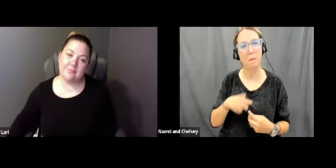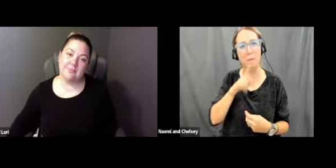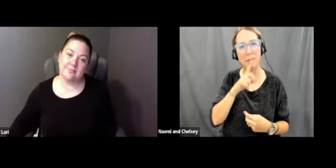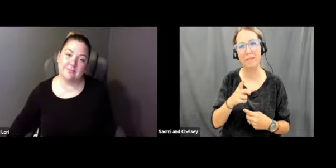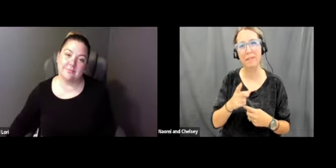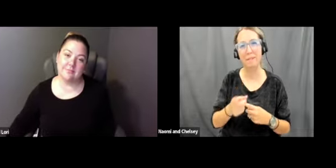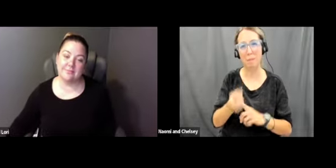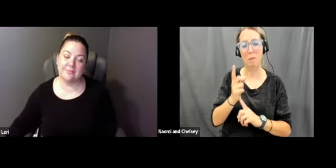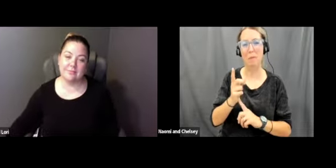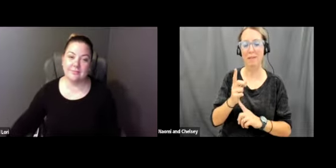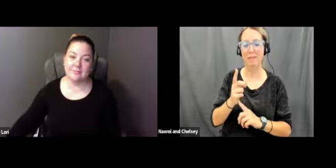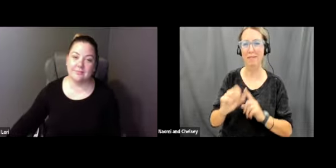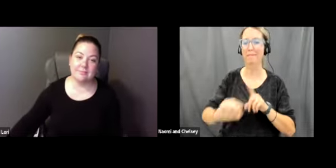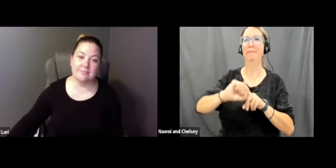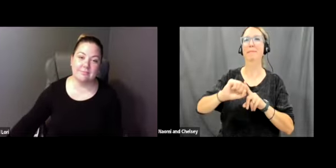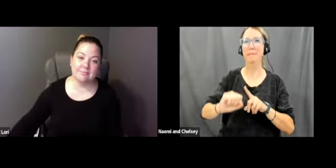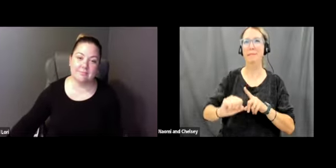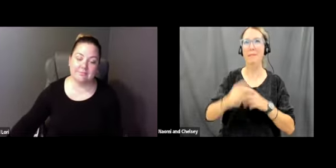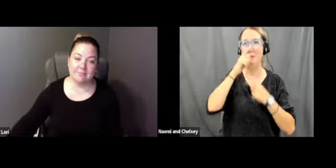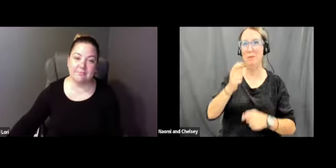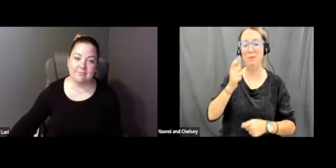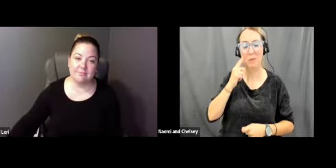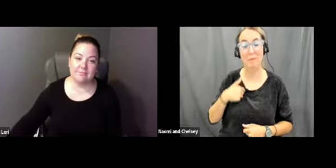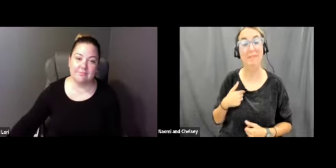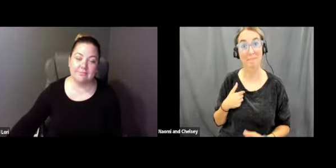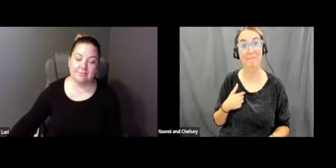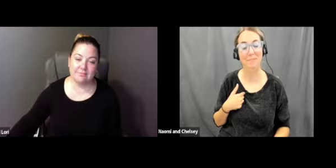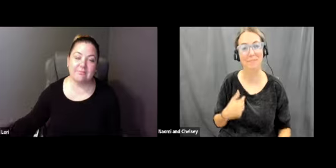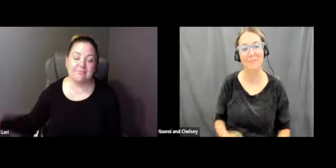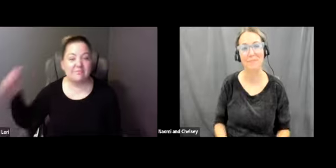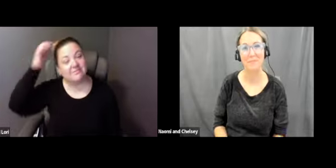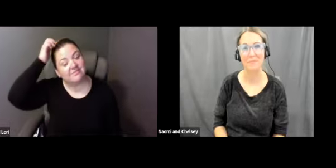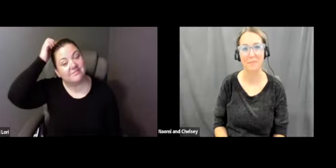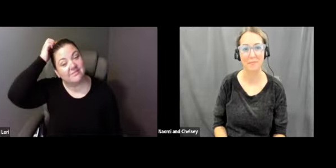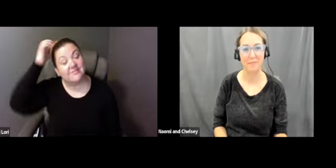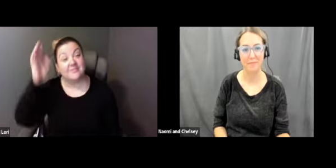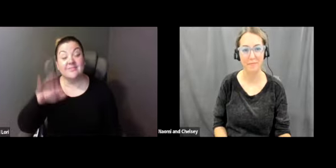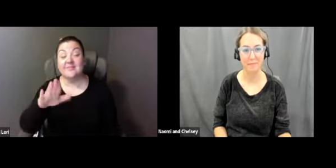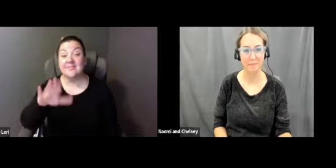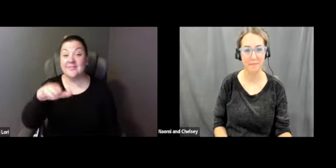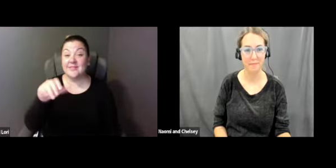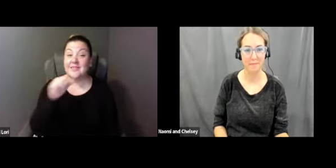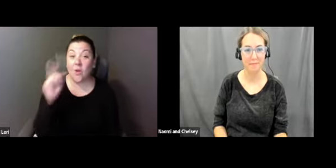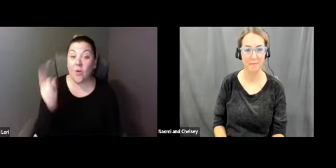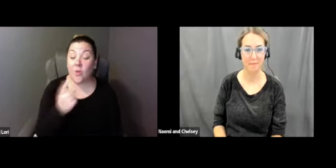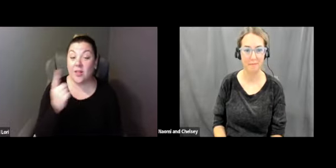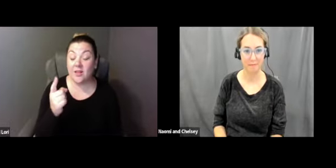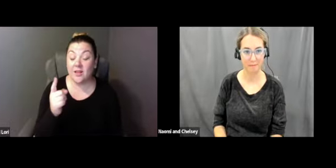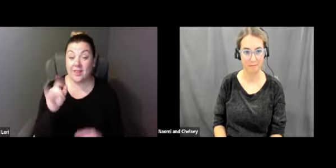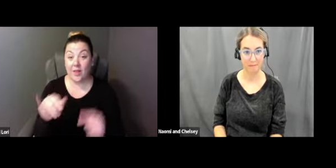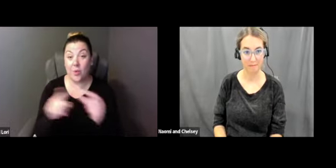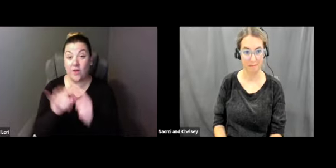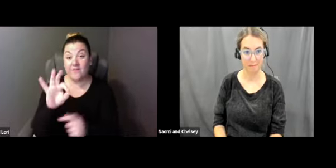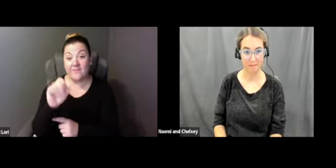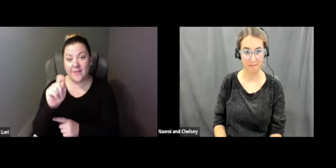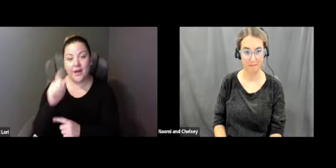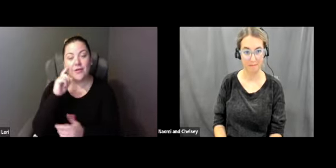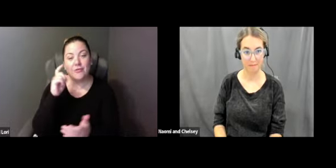moment for me. Lori here. Also, not only with the word fat, but signing large.